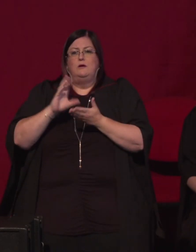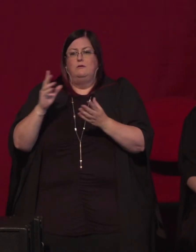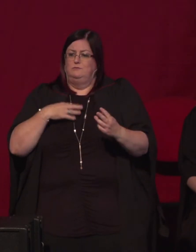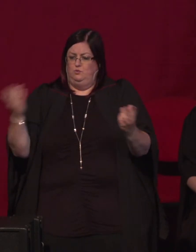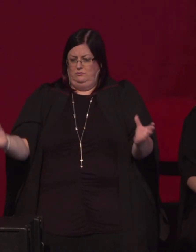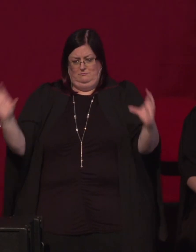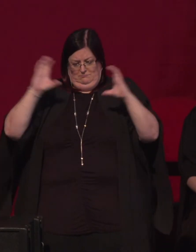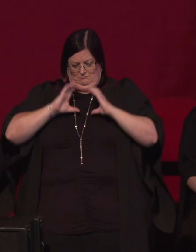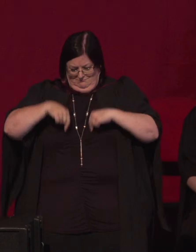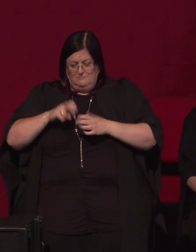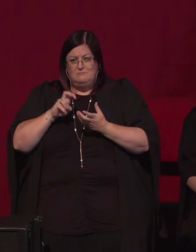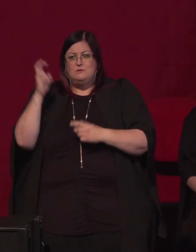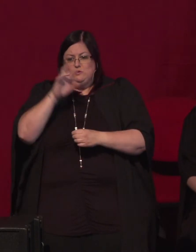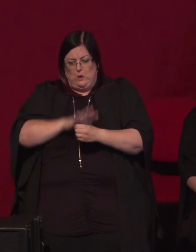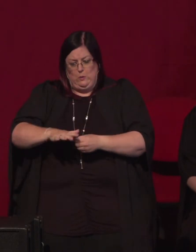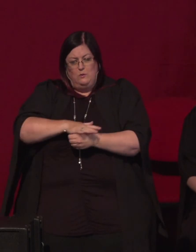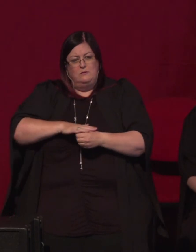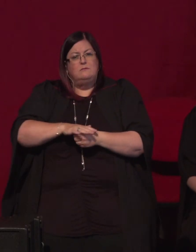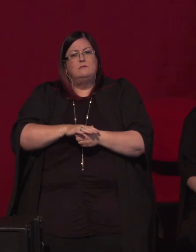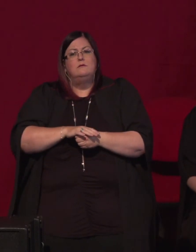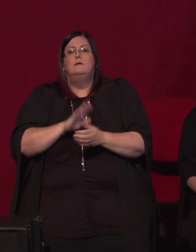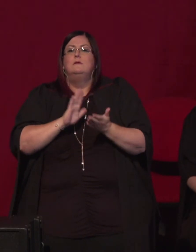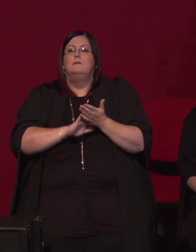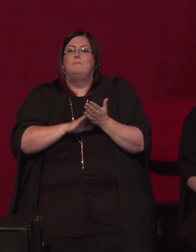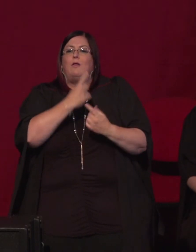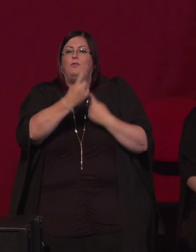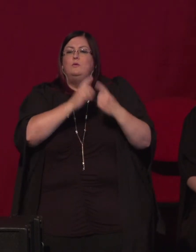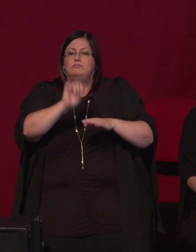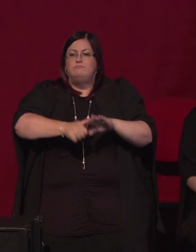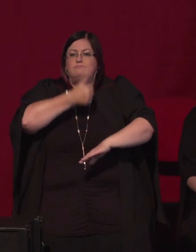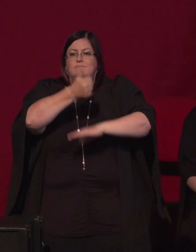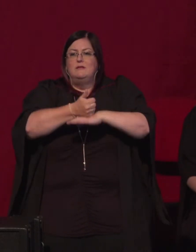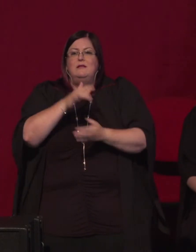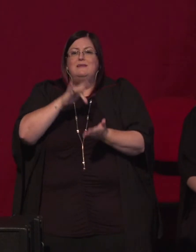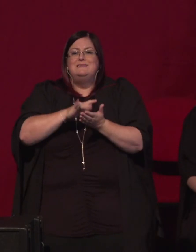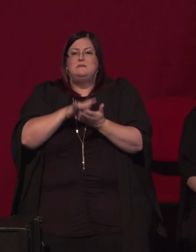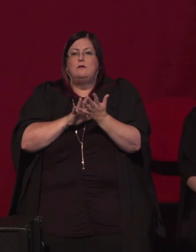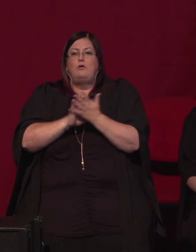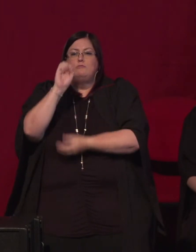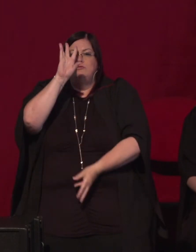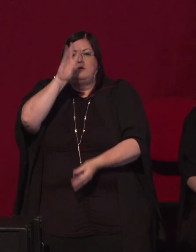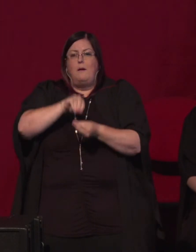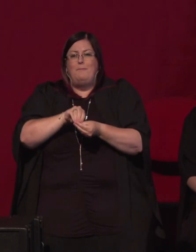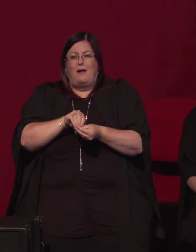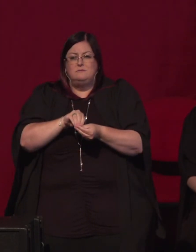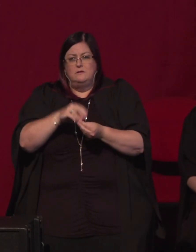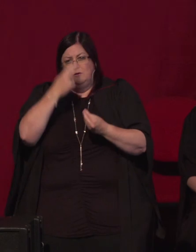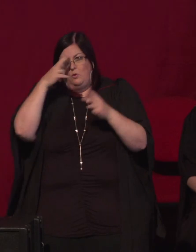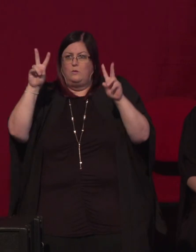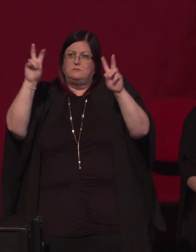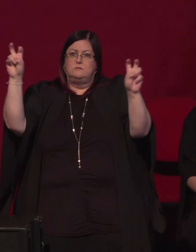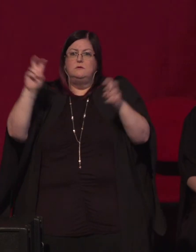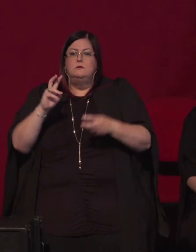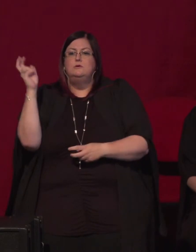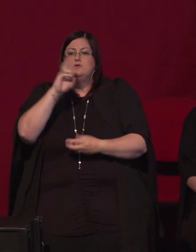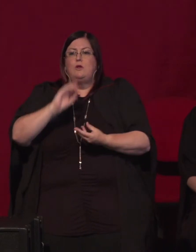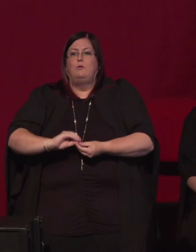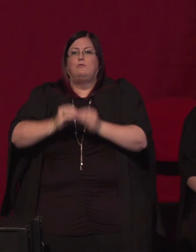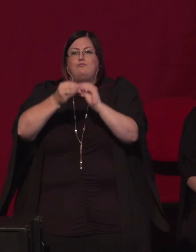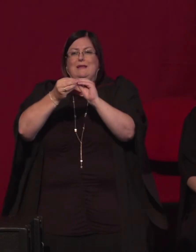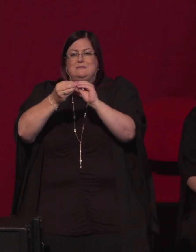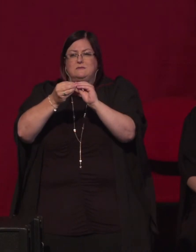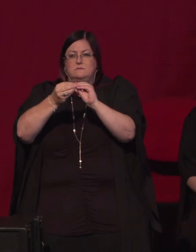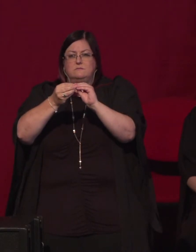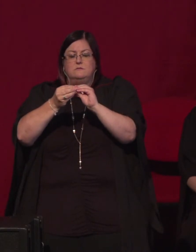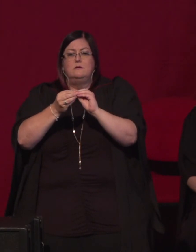city. Matthew also helped to establish the city's cultural compact known as Stoke Creates.